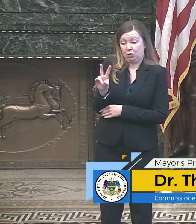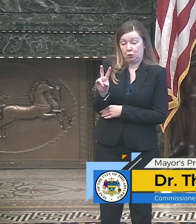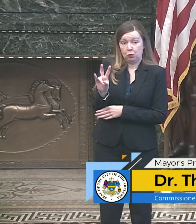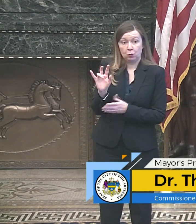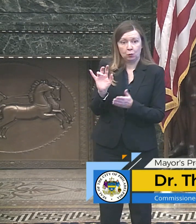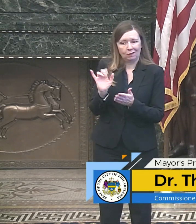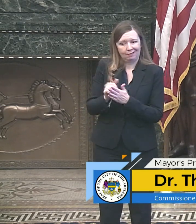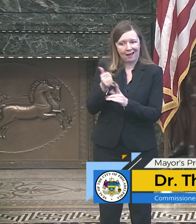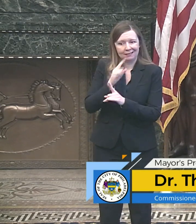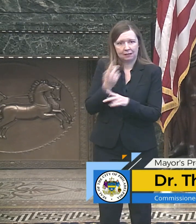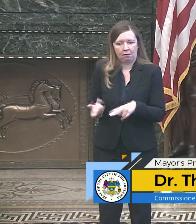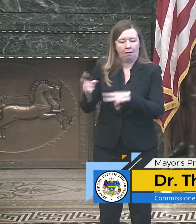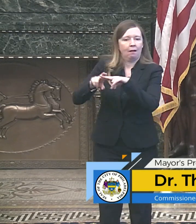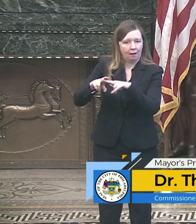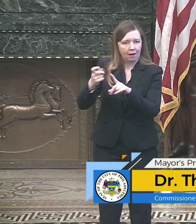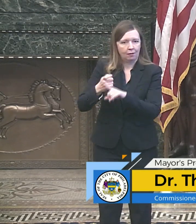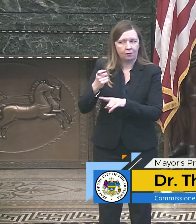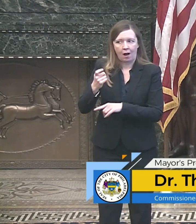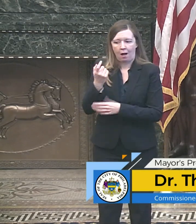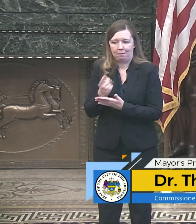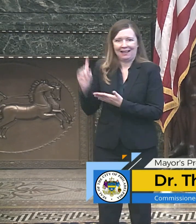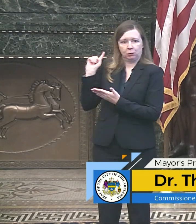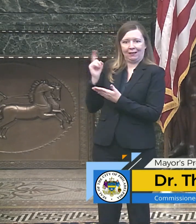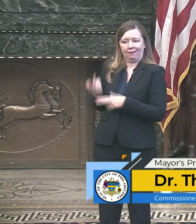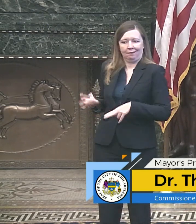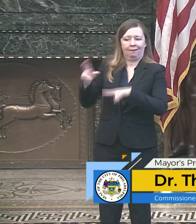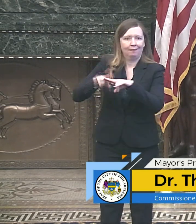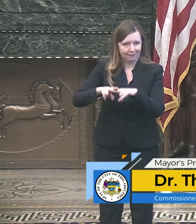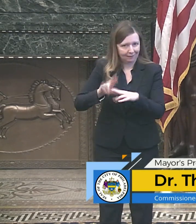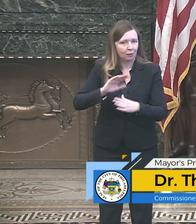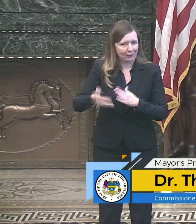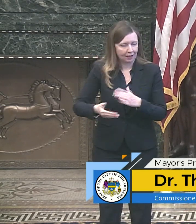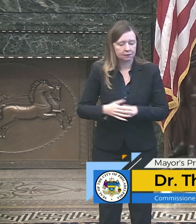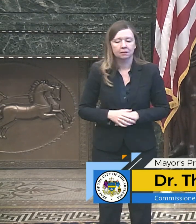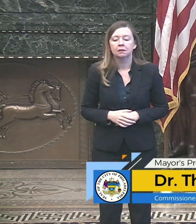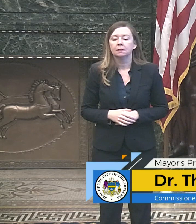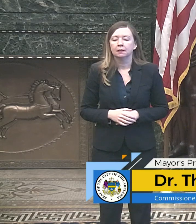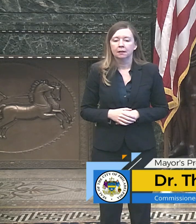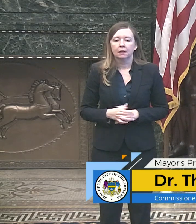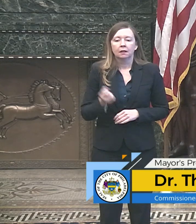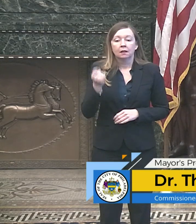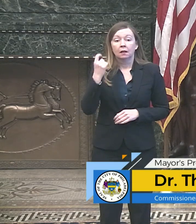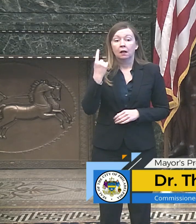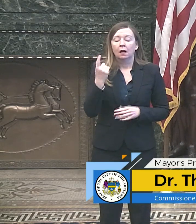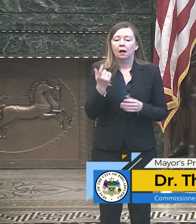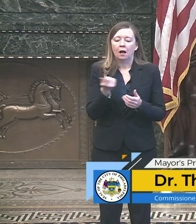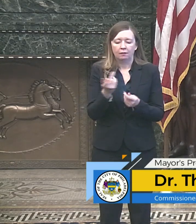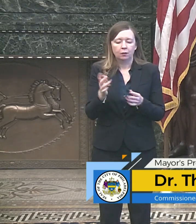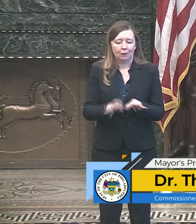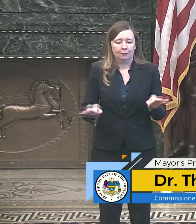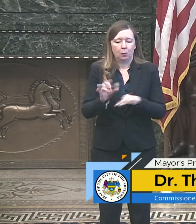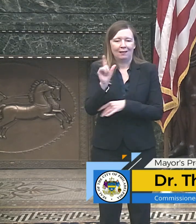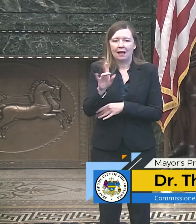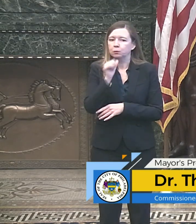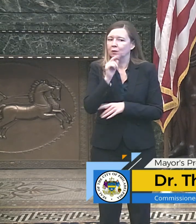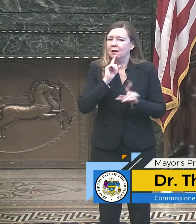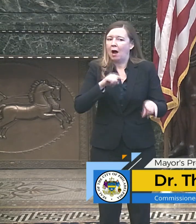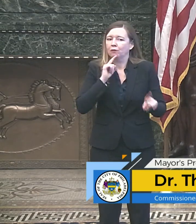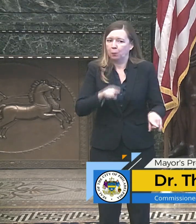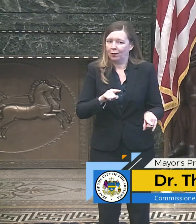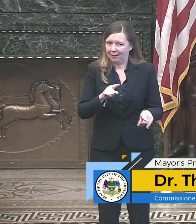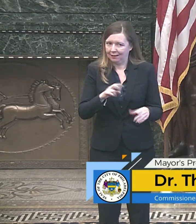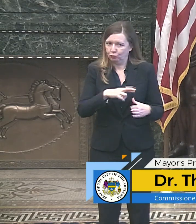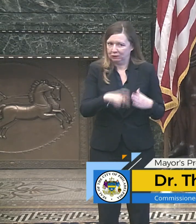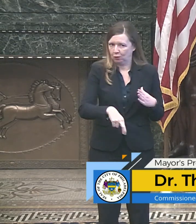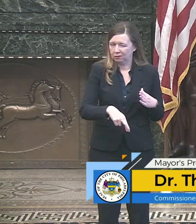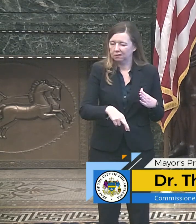increase from what we saw daily last week and over the weekend, but a couple of key laboratories were not reporting data over the weekend, so